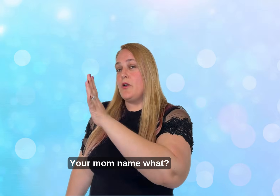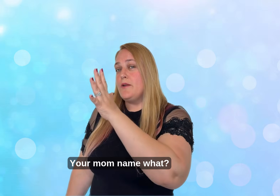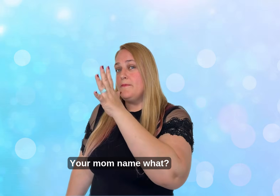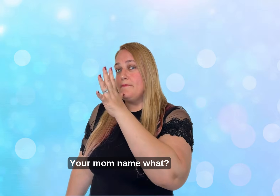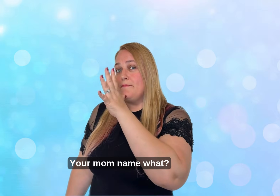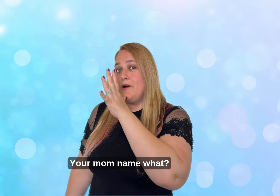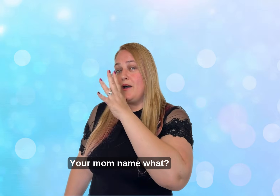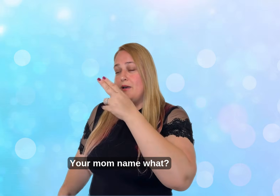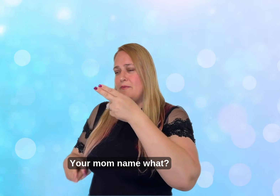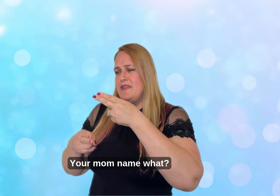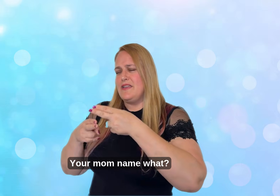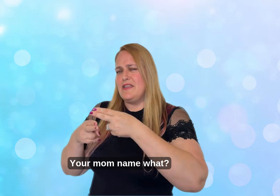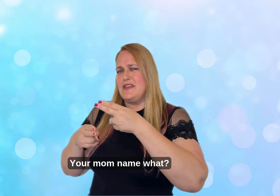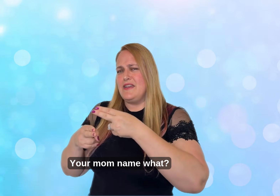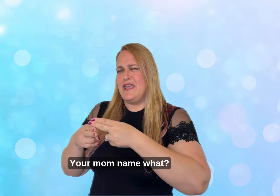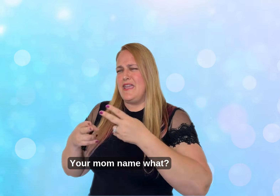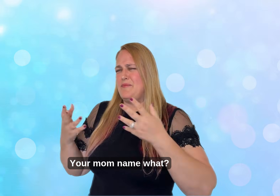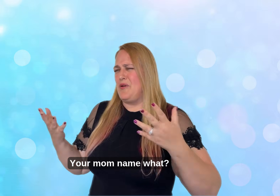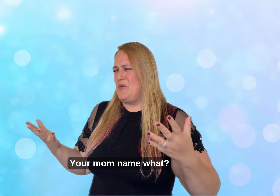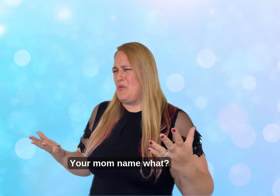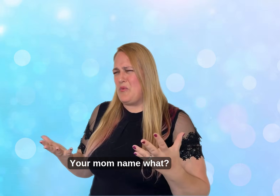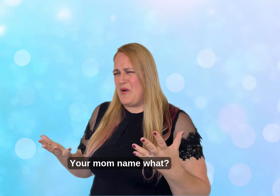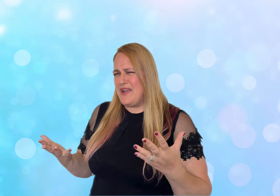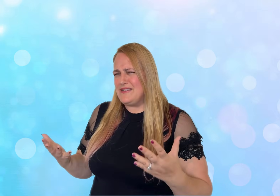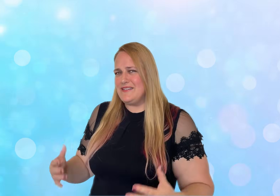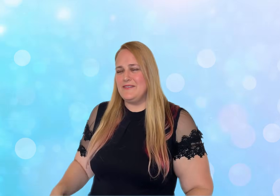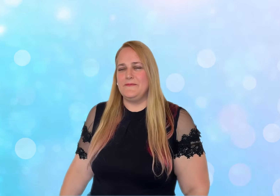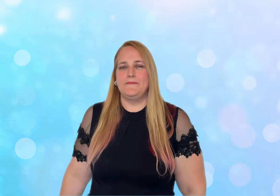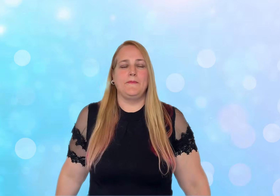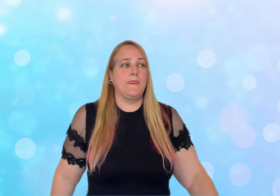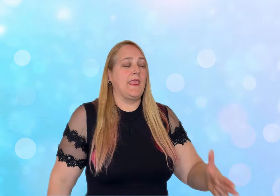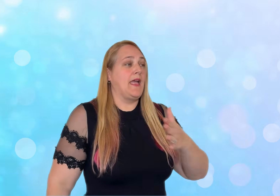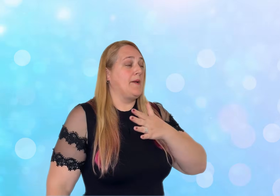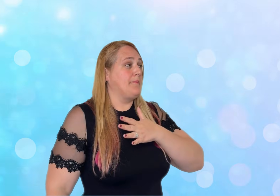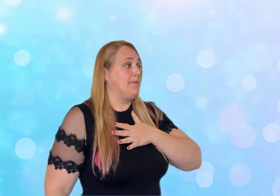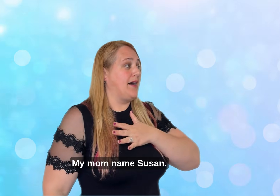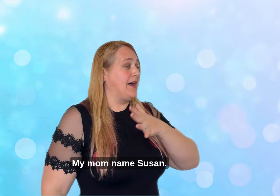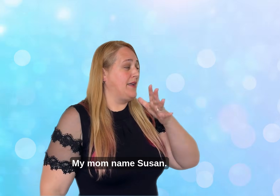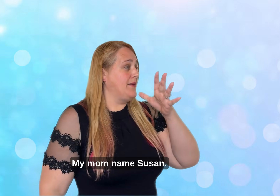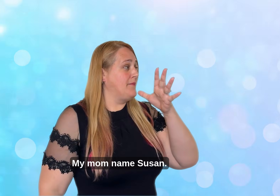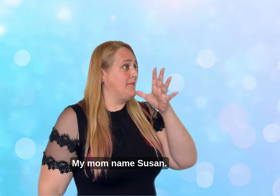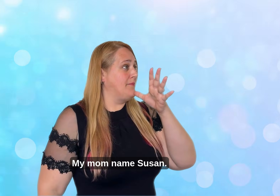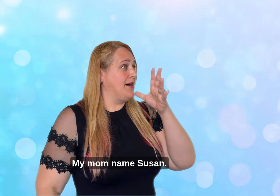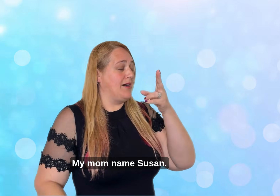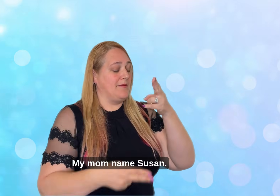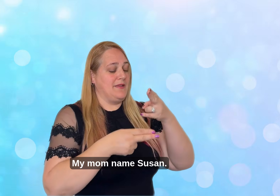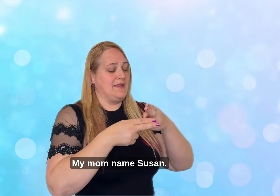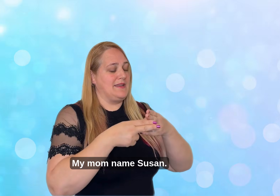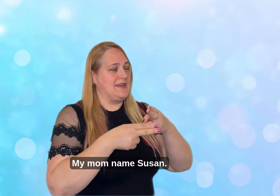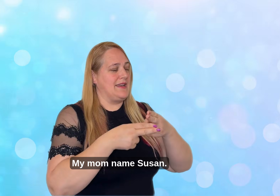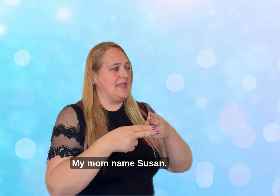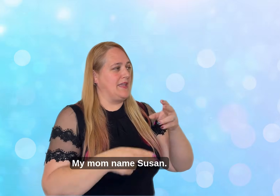Your mom name what? My mom